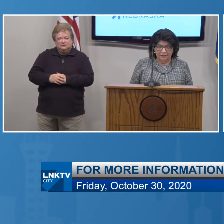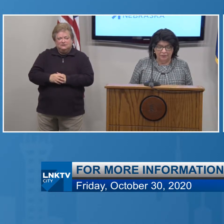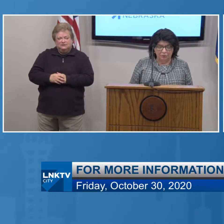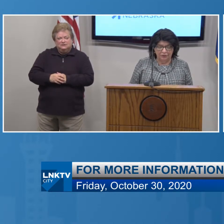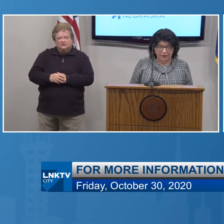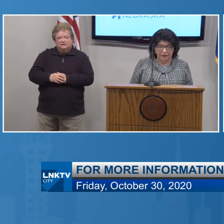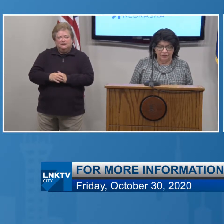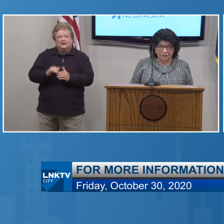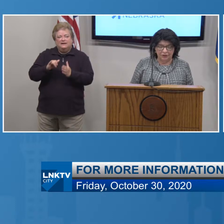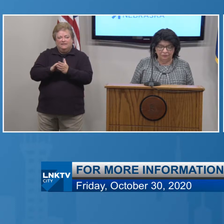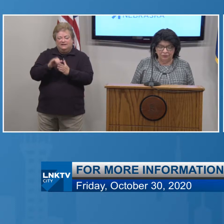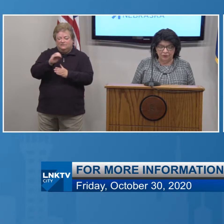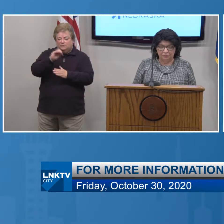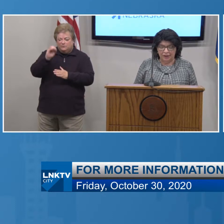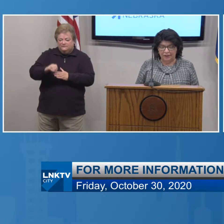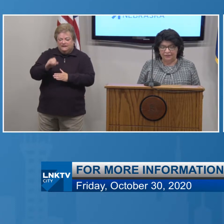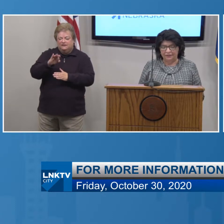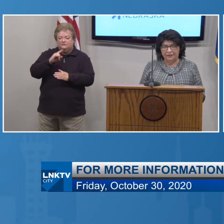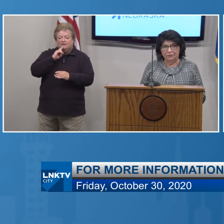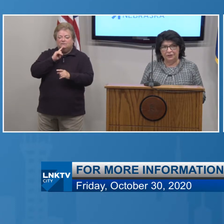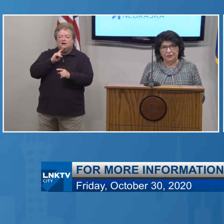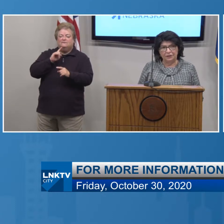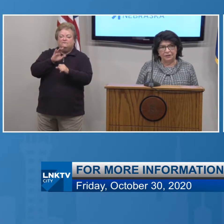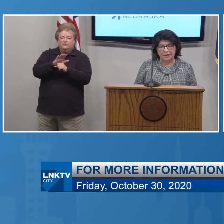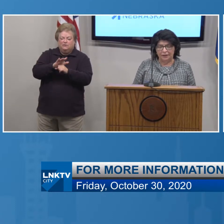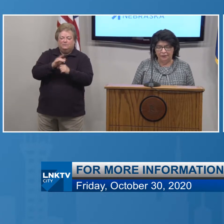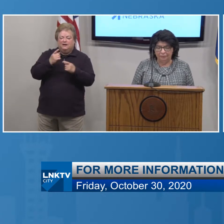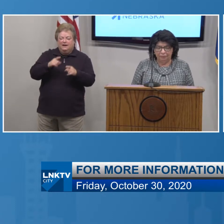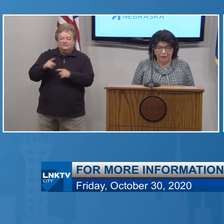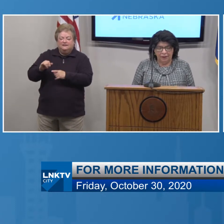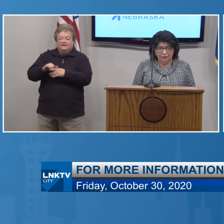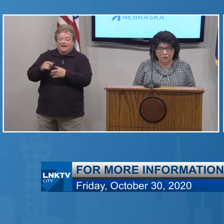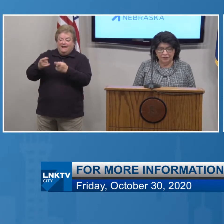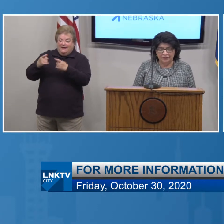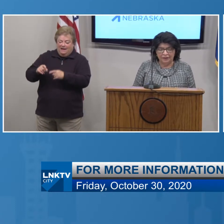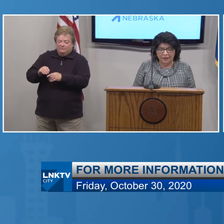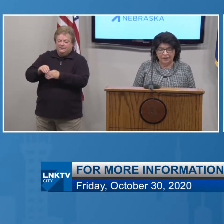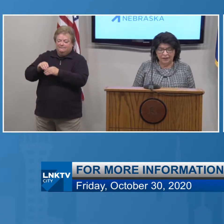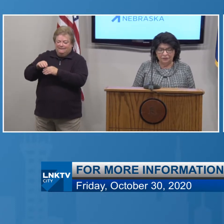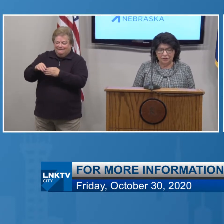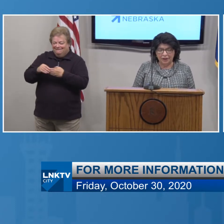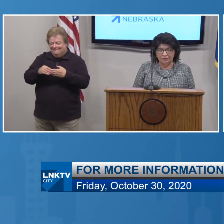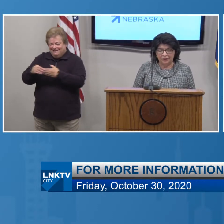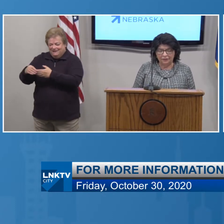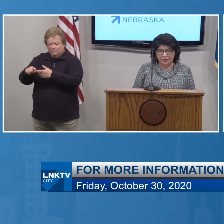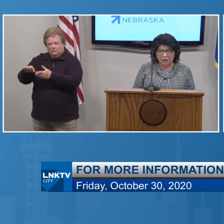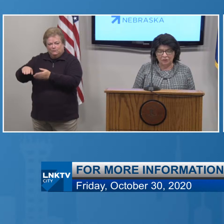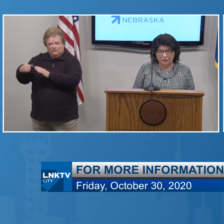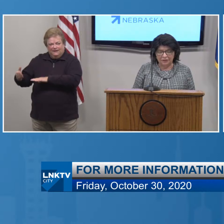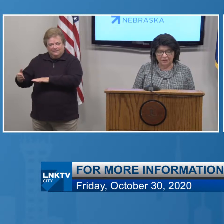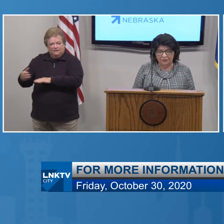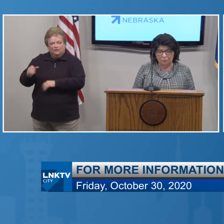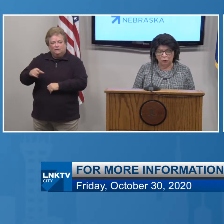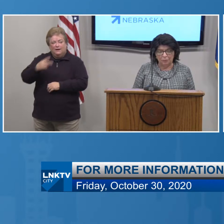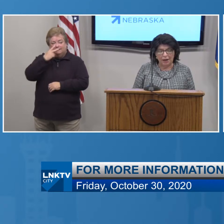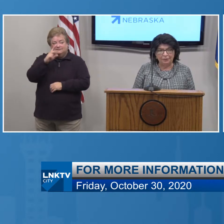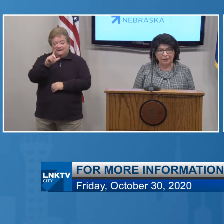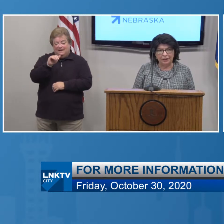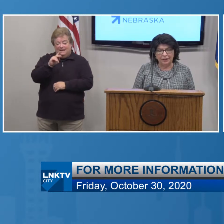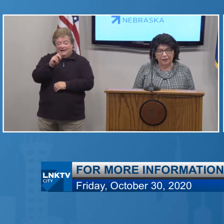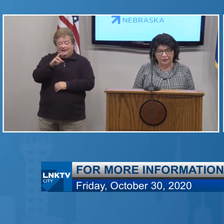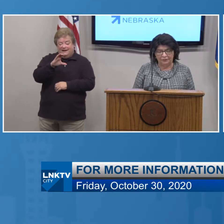That is the percentage of confirmed cases that result in death. As you can see, Lancaster County is the lowest of the